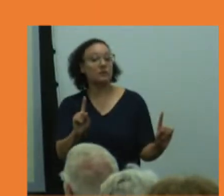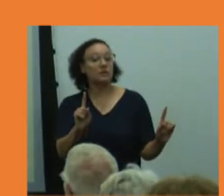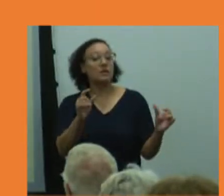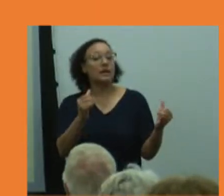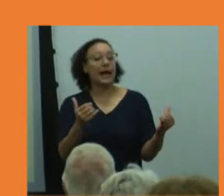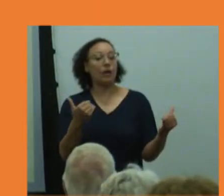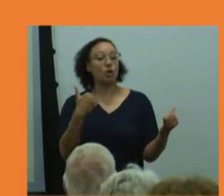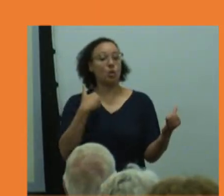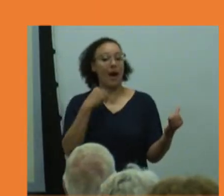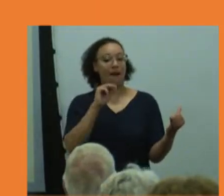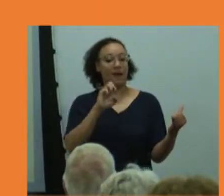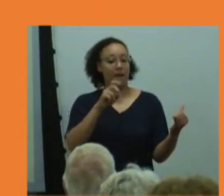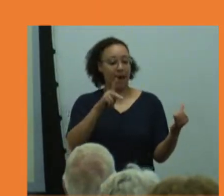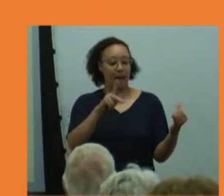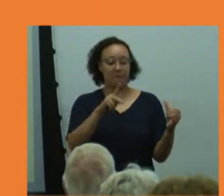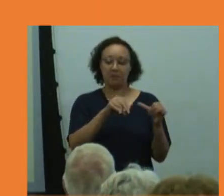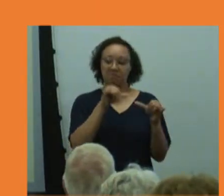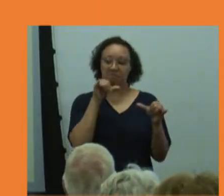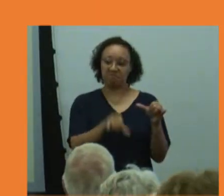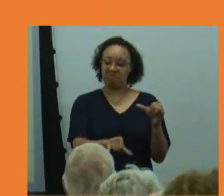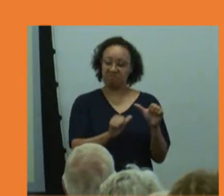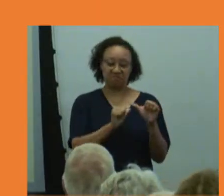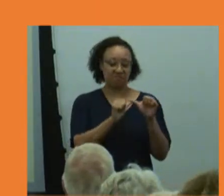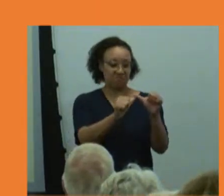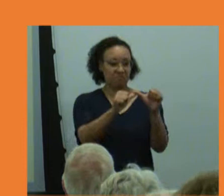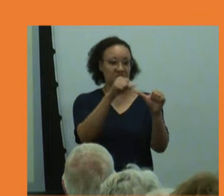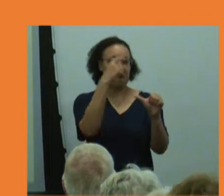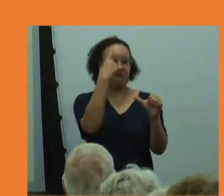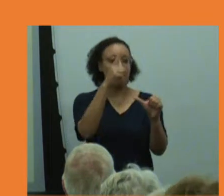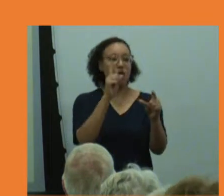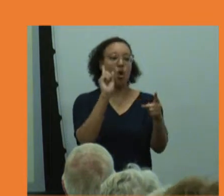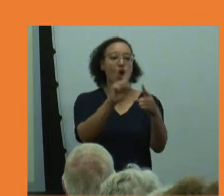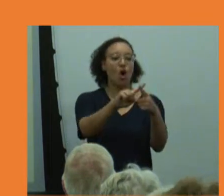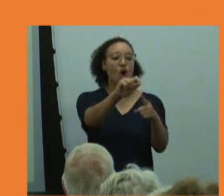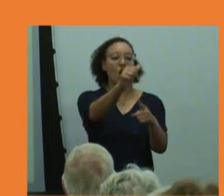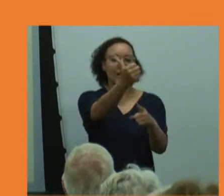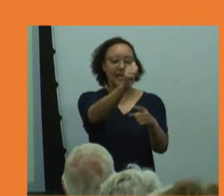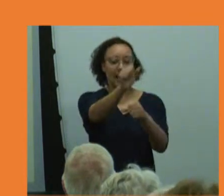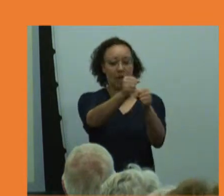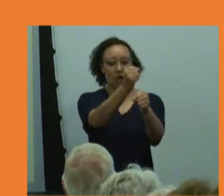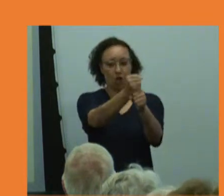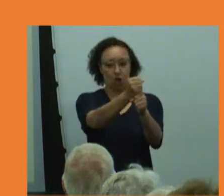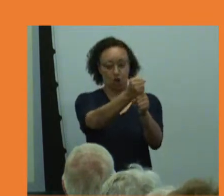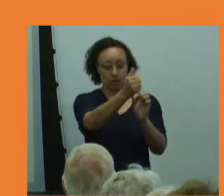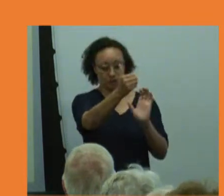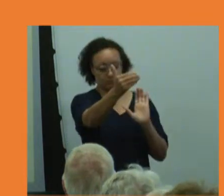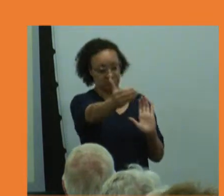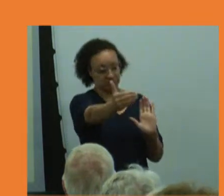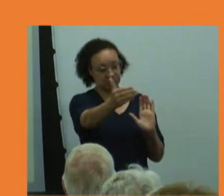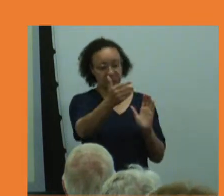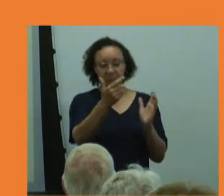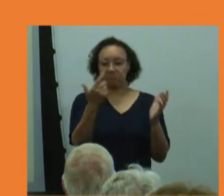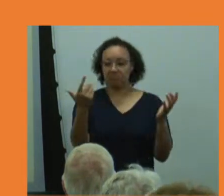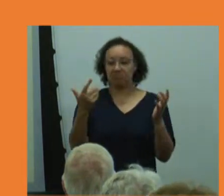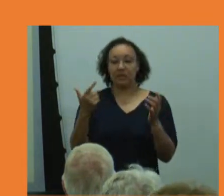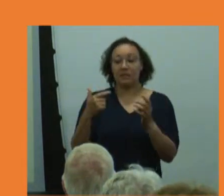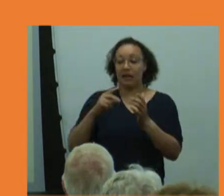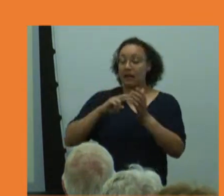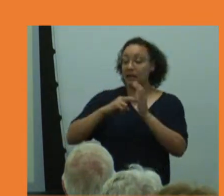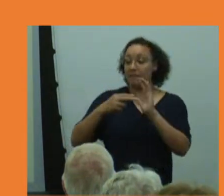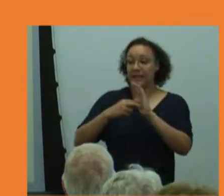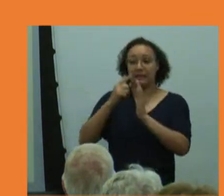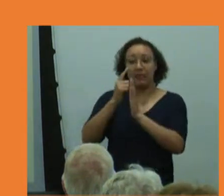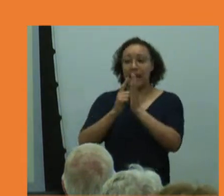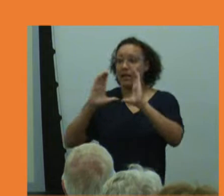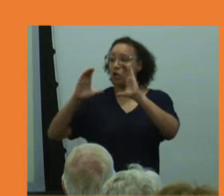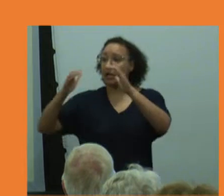now have a map for 10 years. You have, the districts are drawn for 10 years, and the legislature can't fiddle with the districts